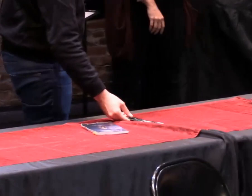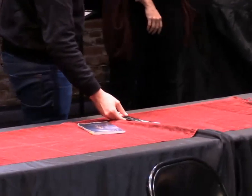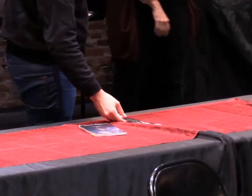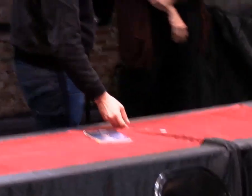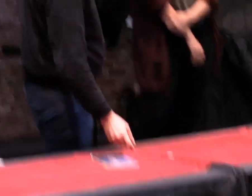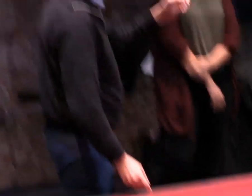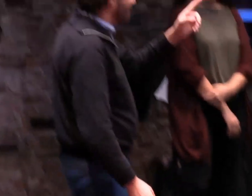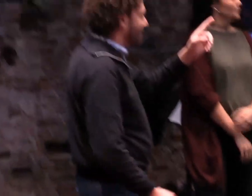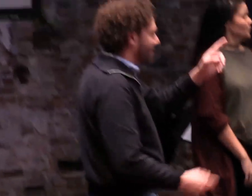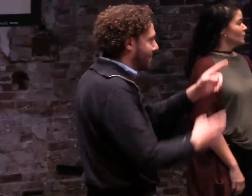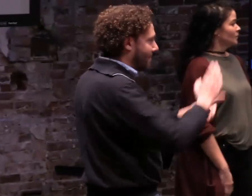to me.